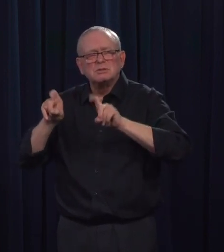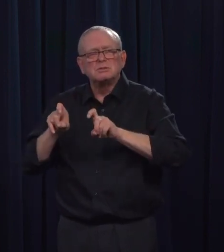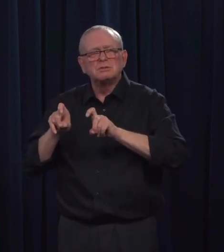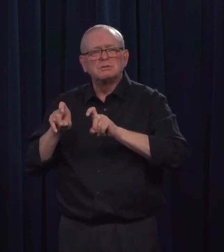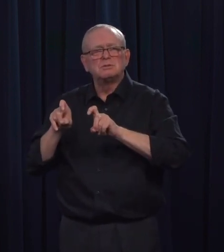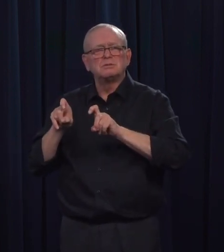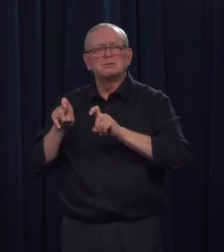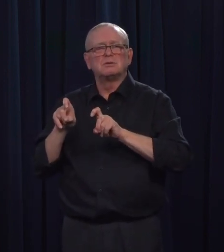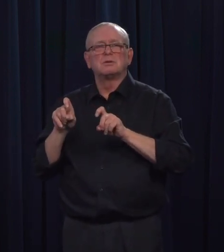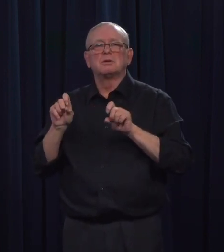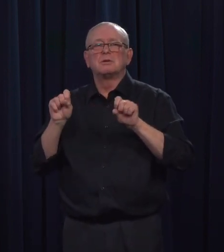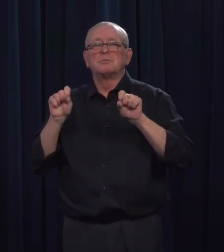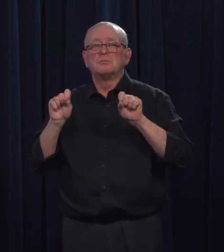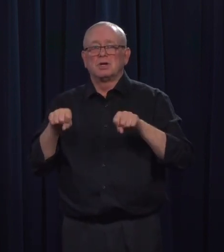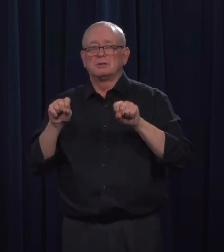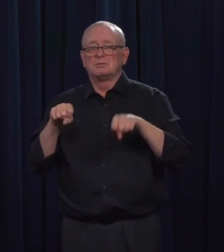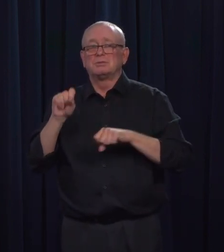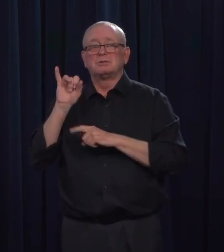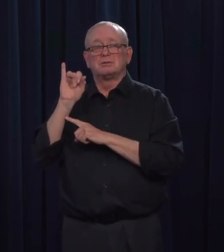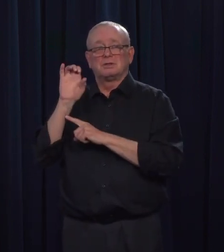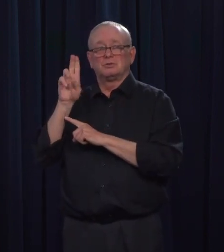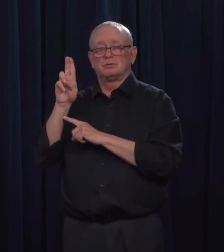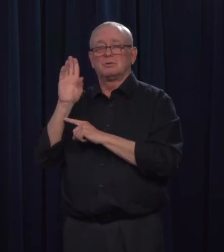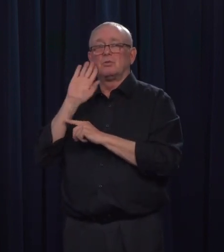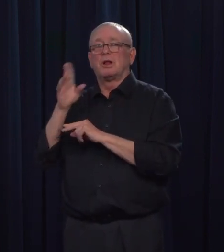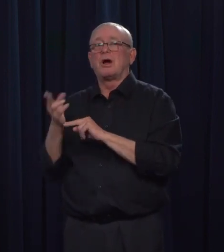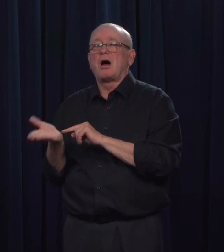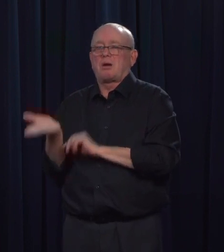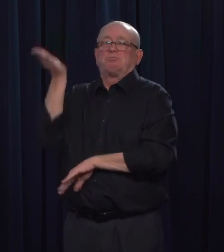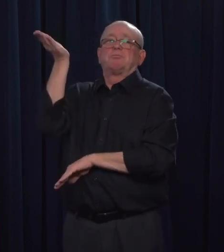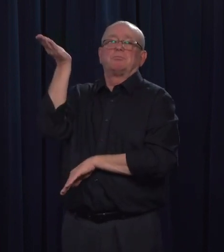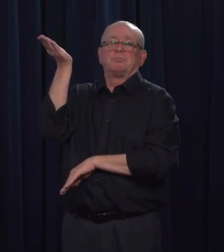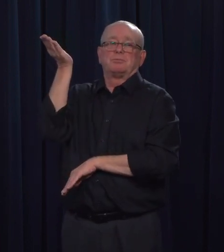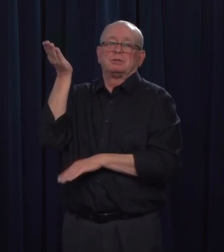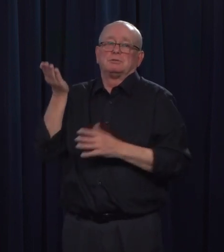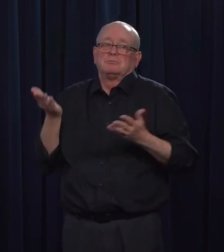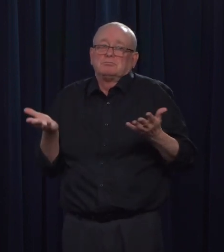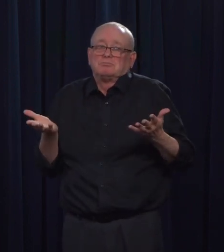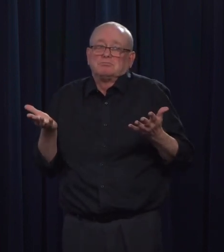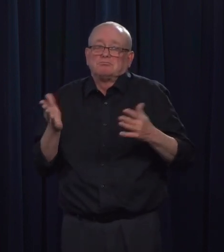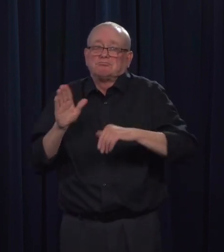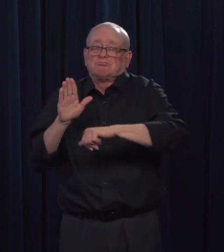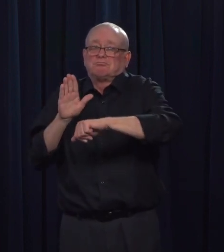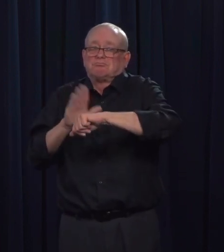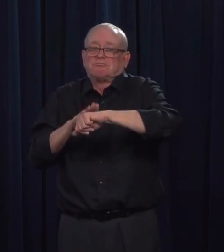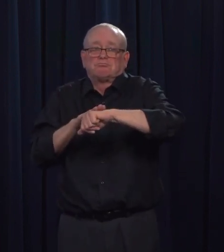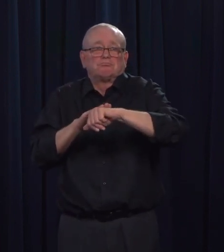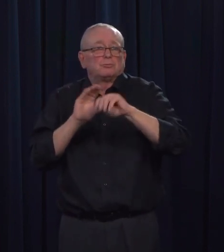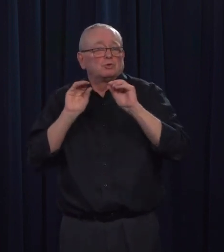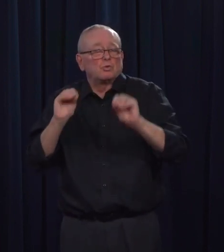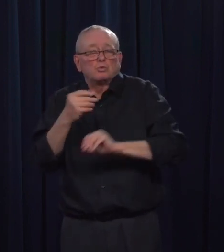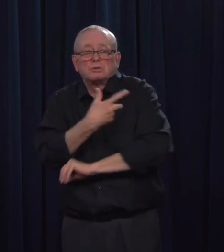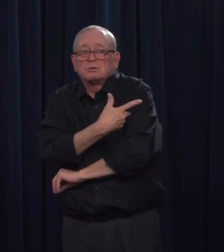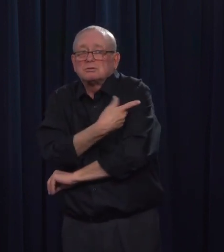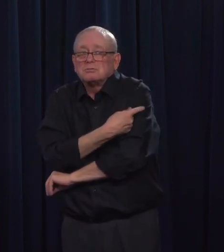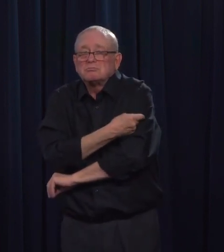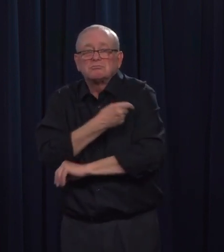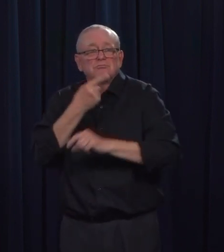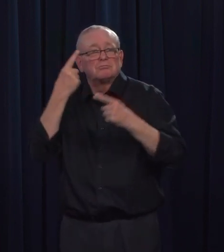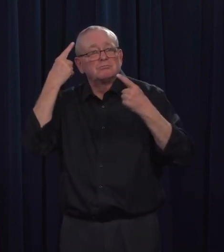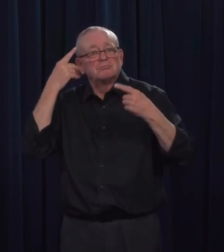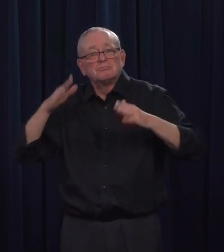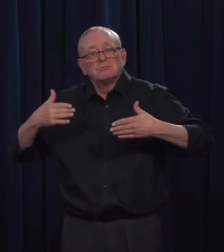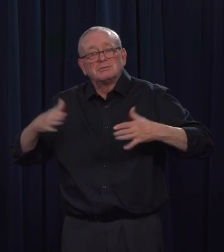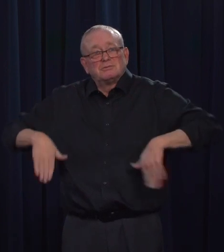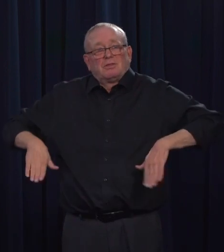if we can't get a handle on this. And I want to remind everyone that we don't have a vaccine for this virus. There are treatments that are